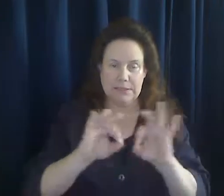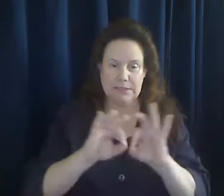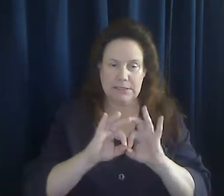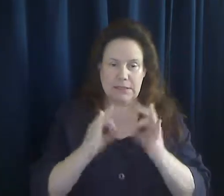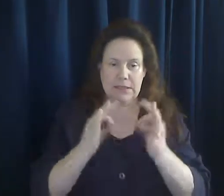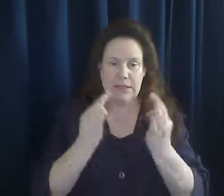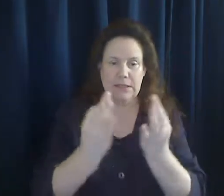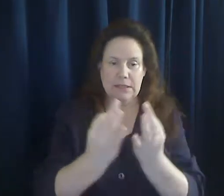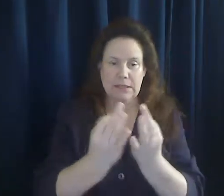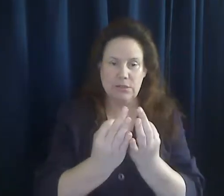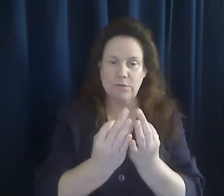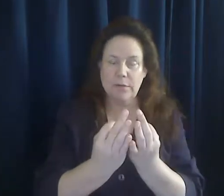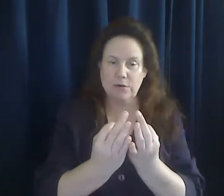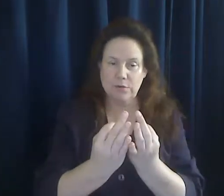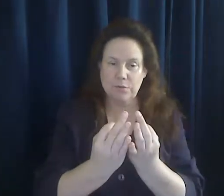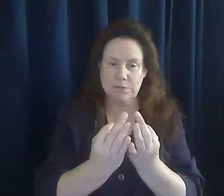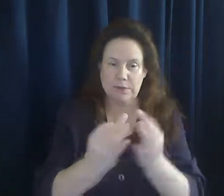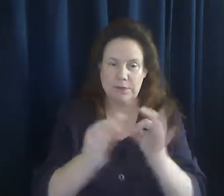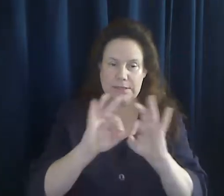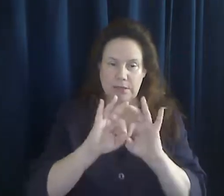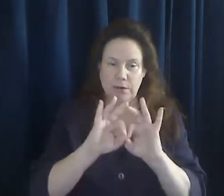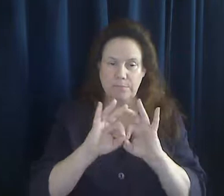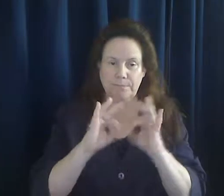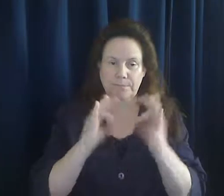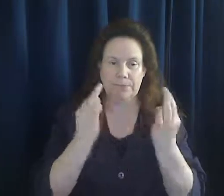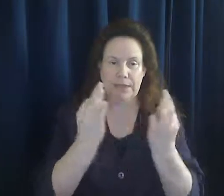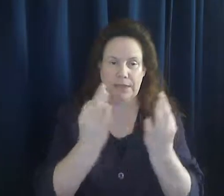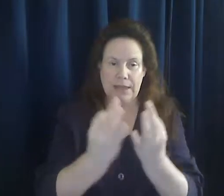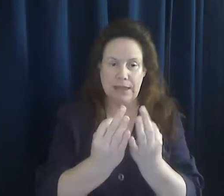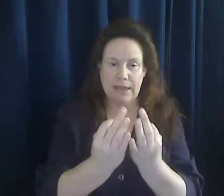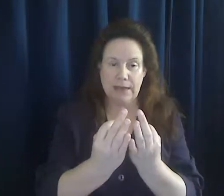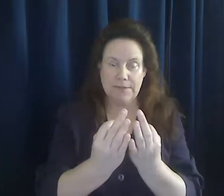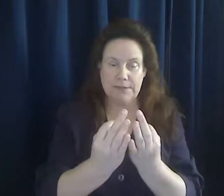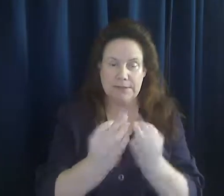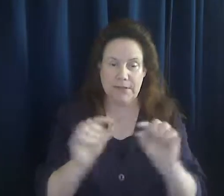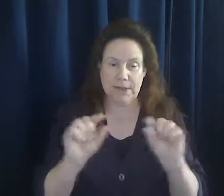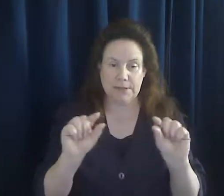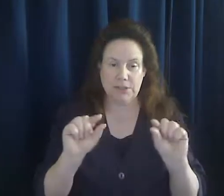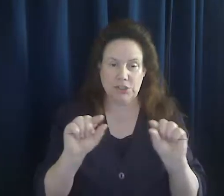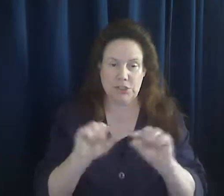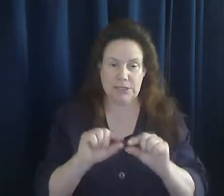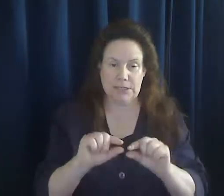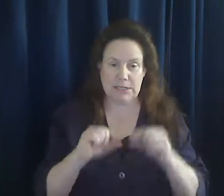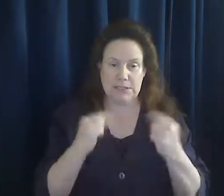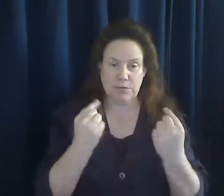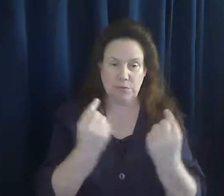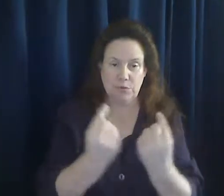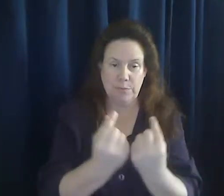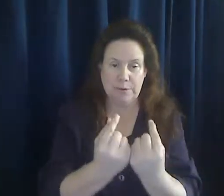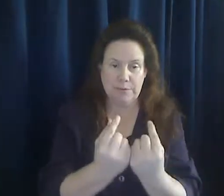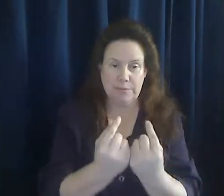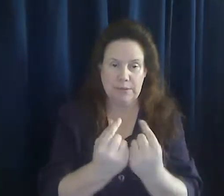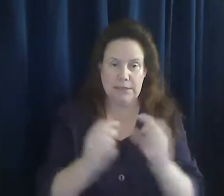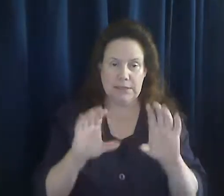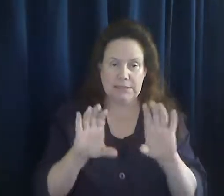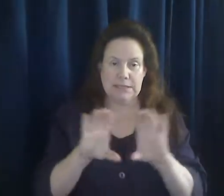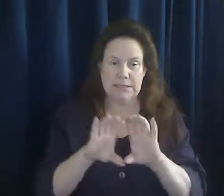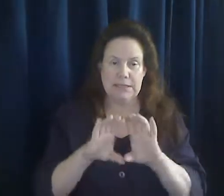movement you make groups with. So F is family, G is group, C